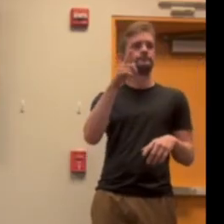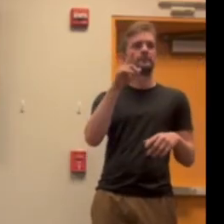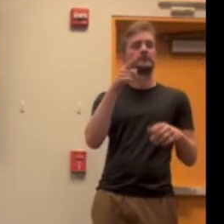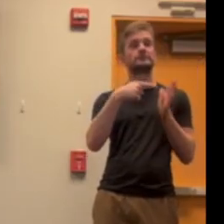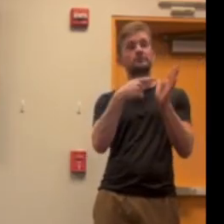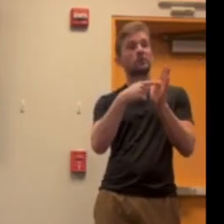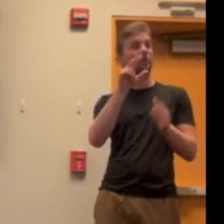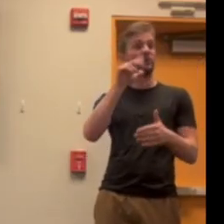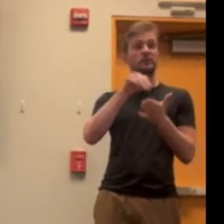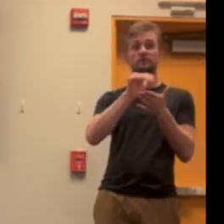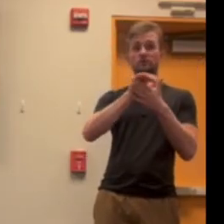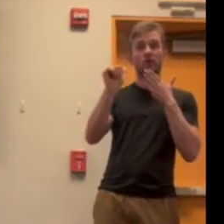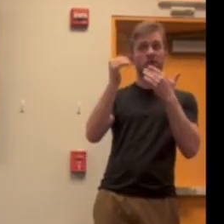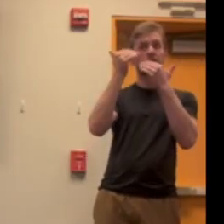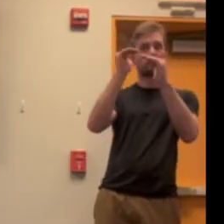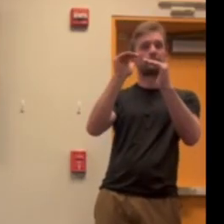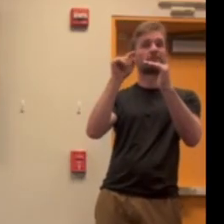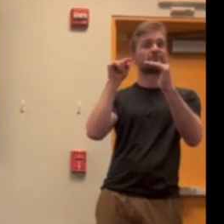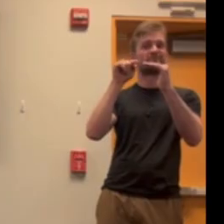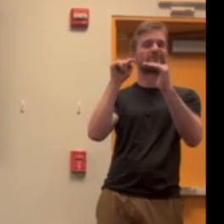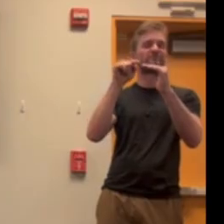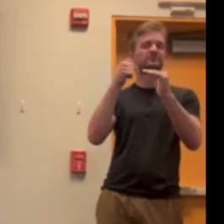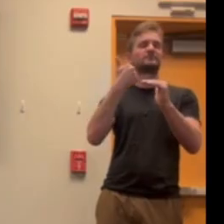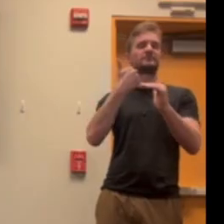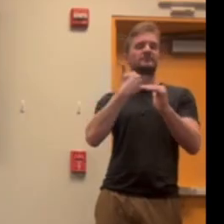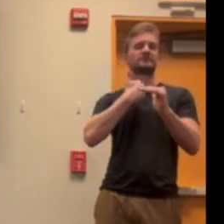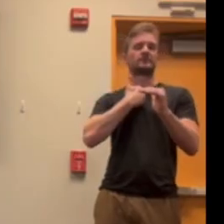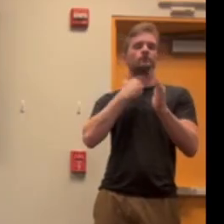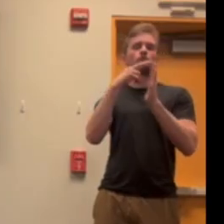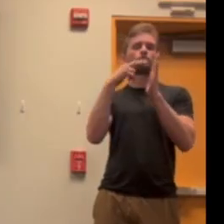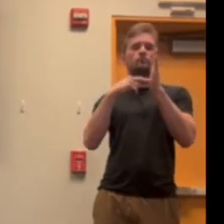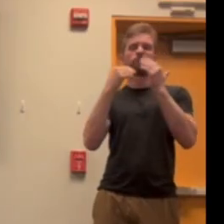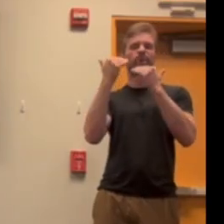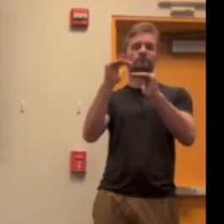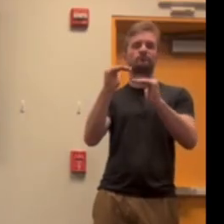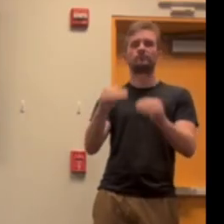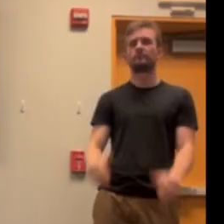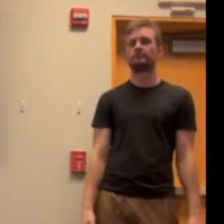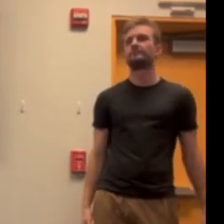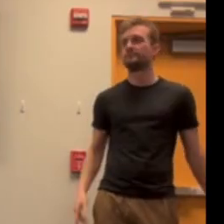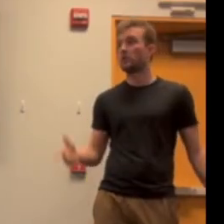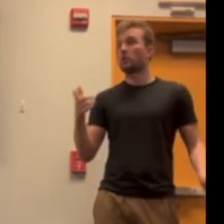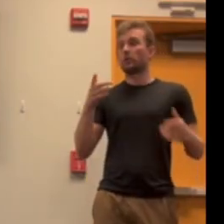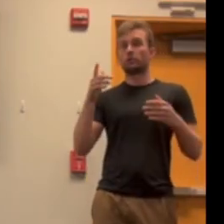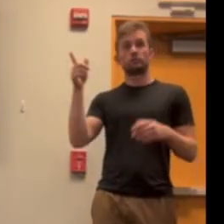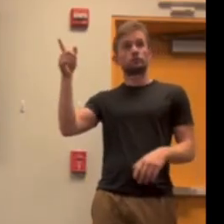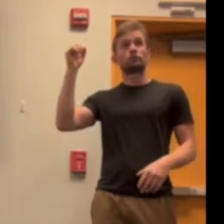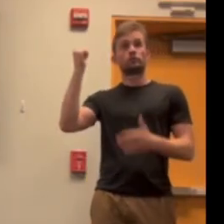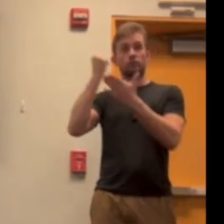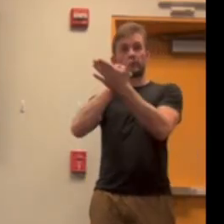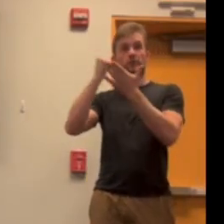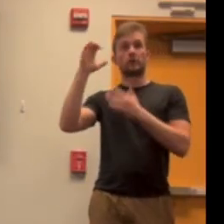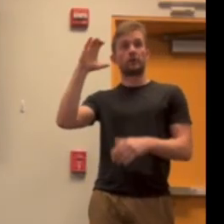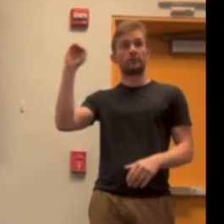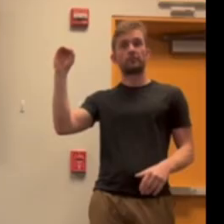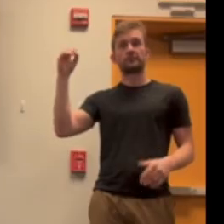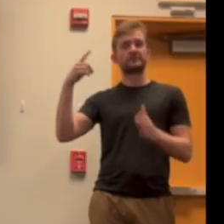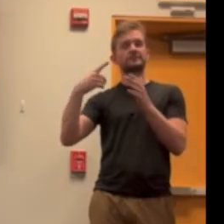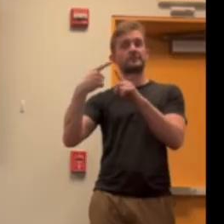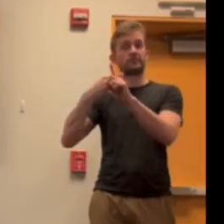credit bureaus look at credit cards is once a month they peek into your business and they say, okay, they have this amount of balance versus this